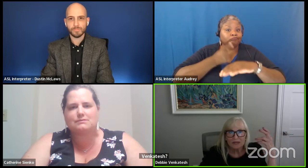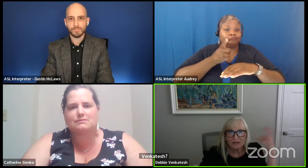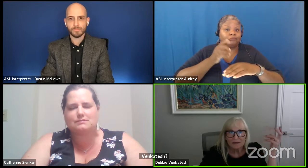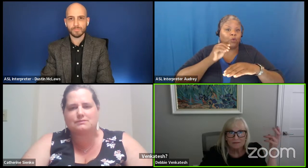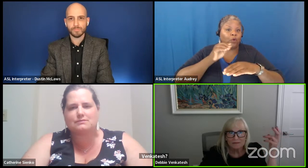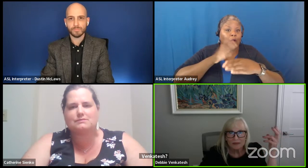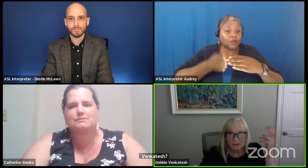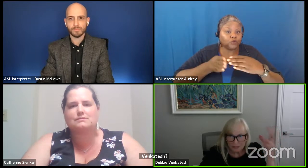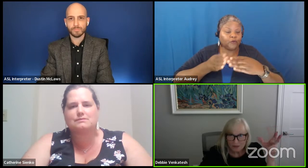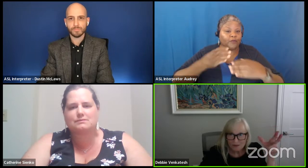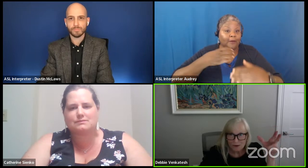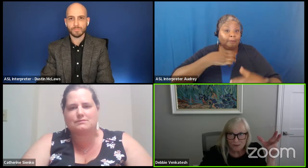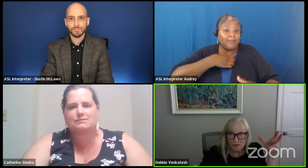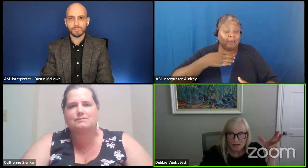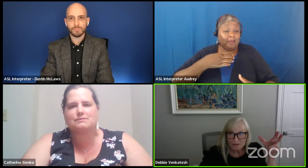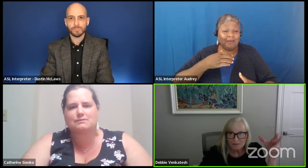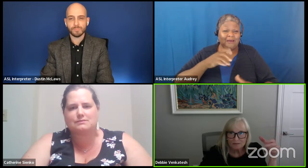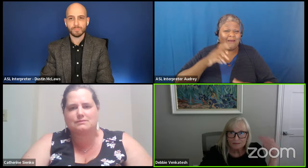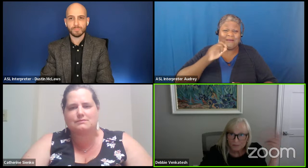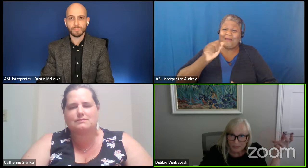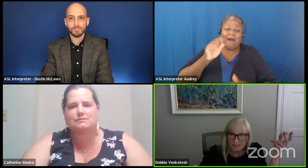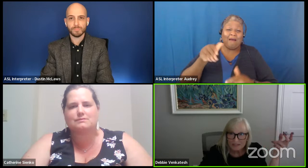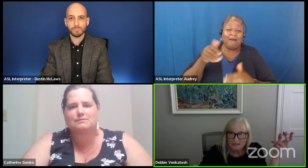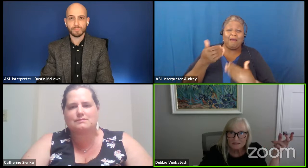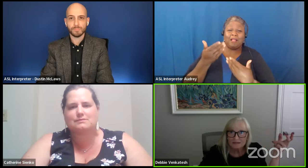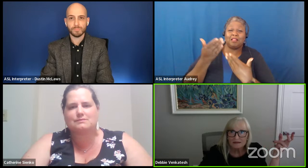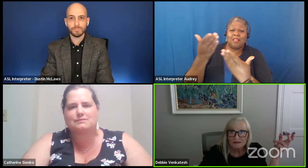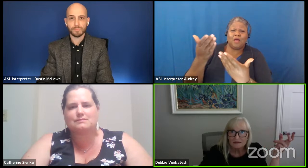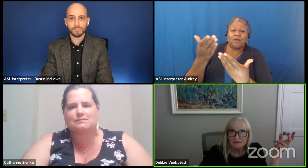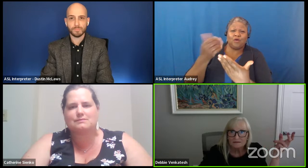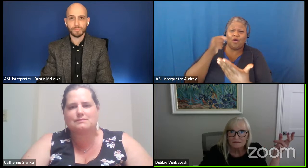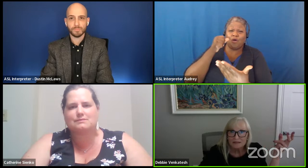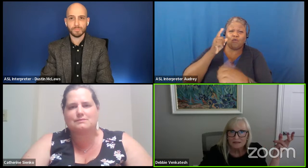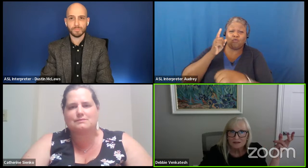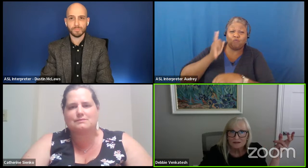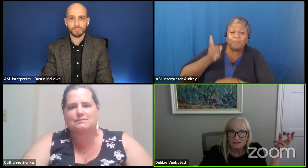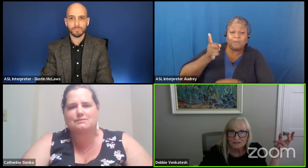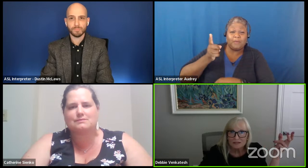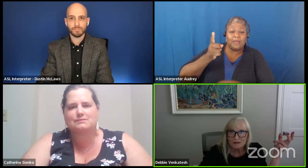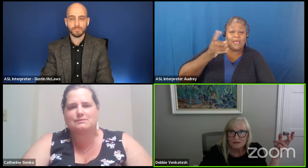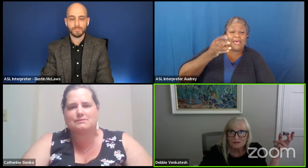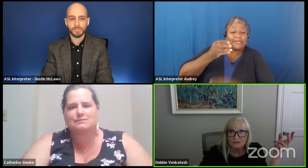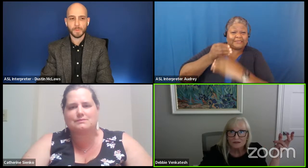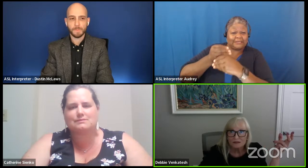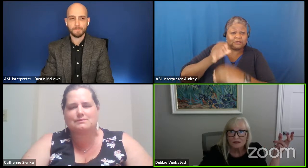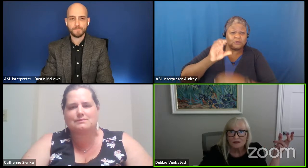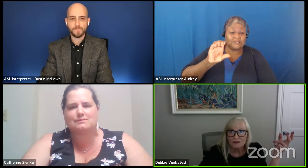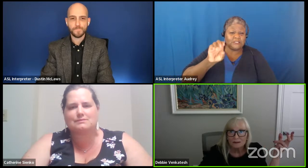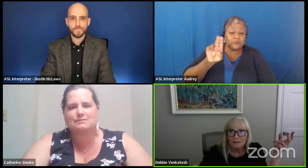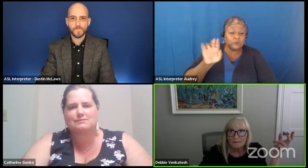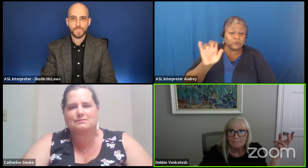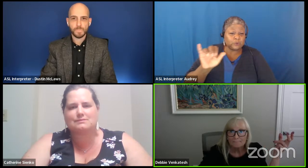not be a letter of reprimand plus additional CEUs?